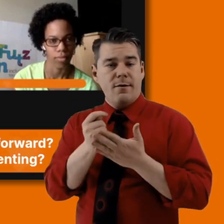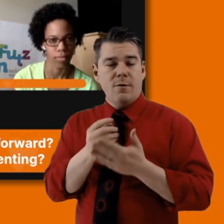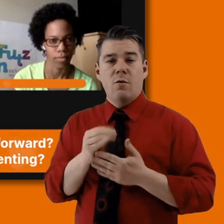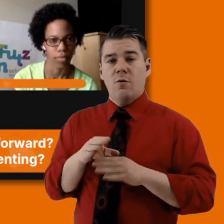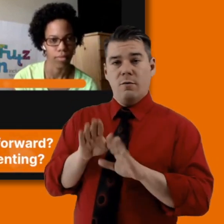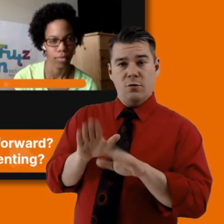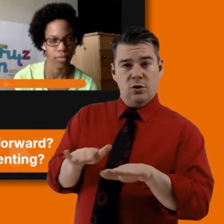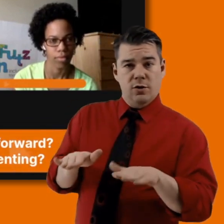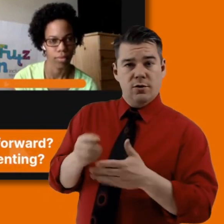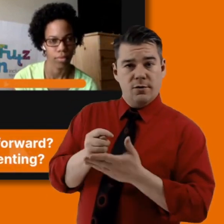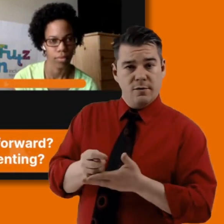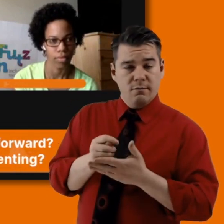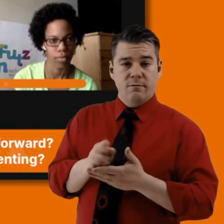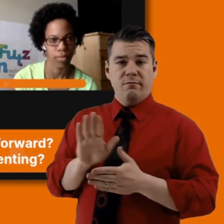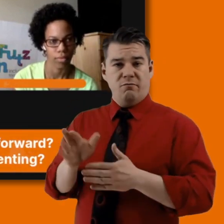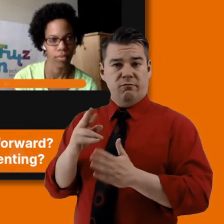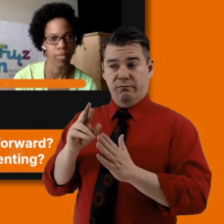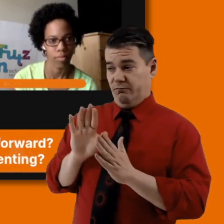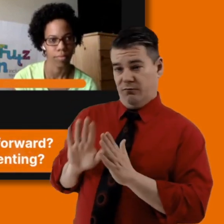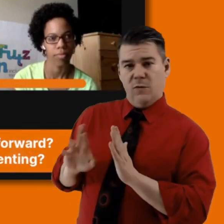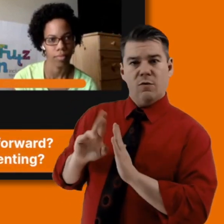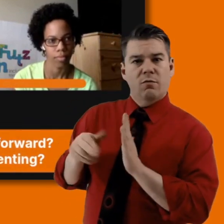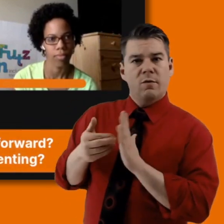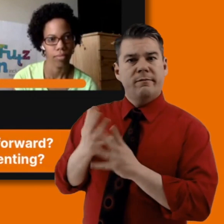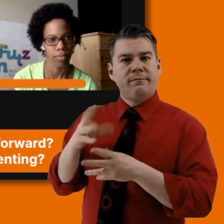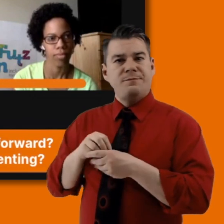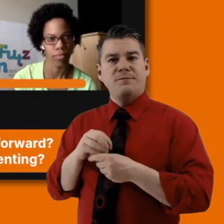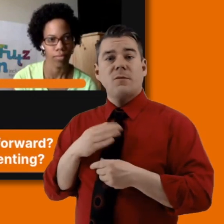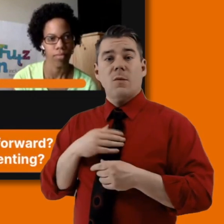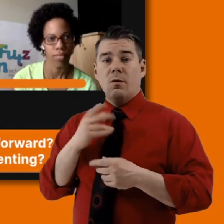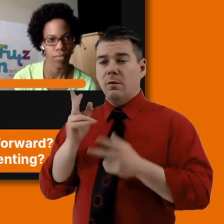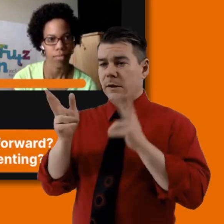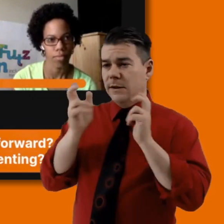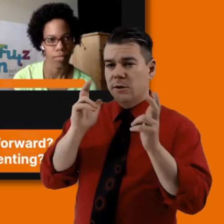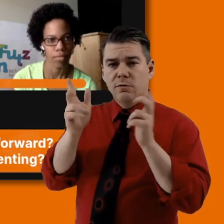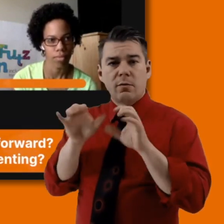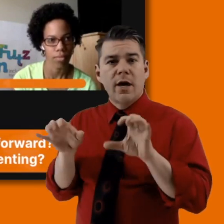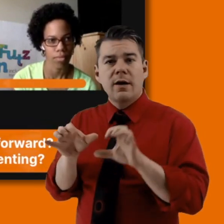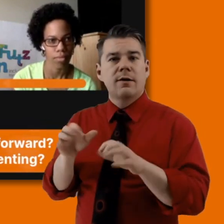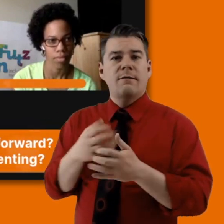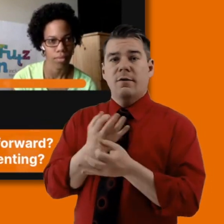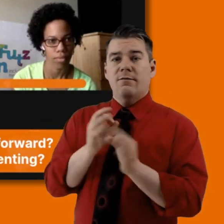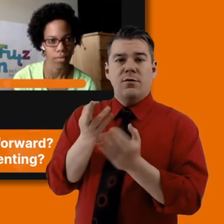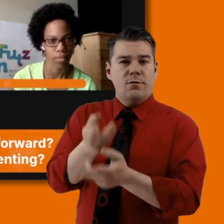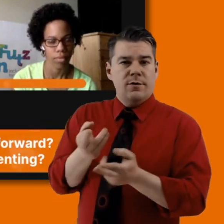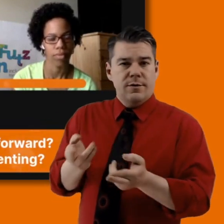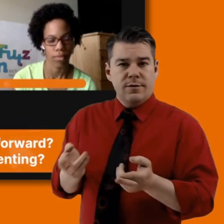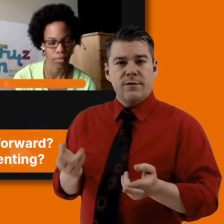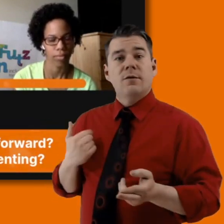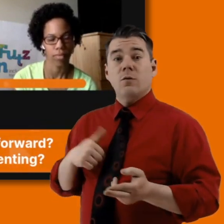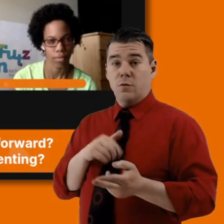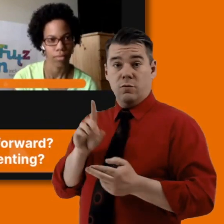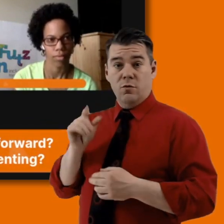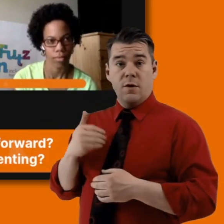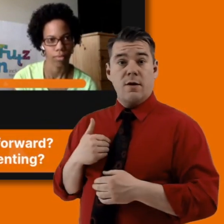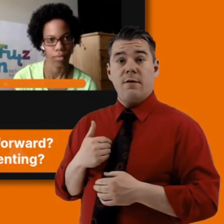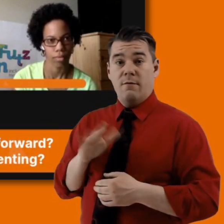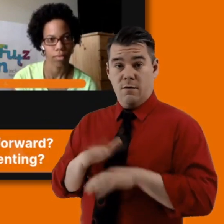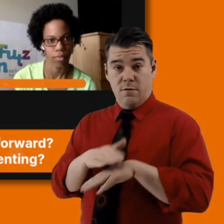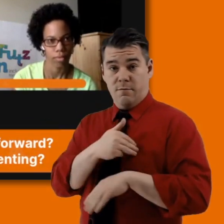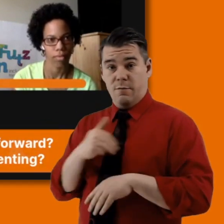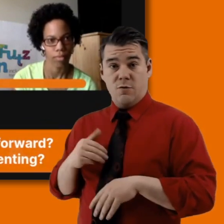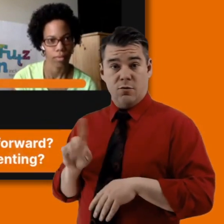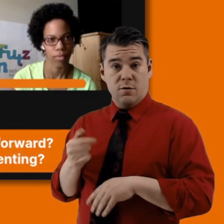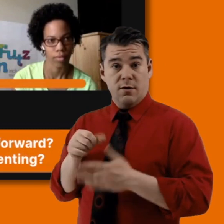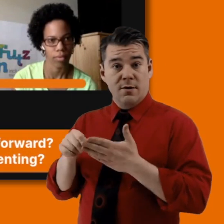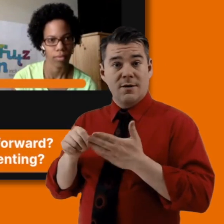pediatric therapy and their role in it, sensory activities, free resources. And we do have on the members only